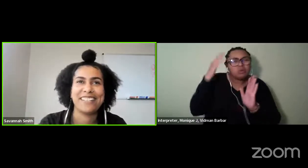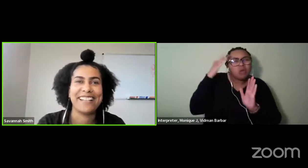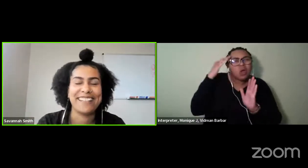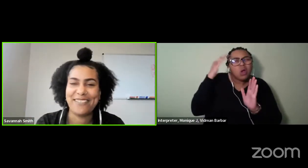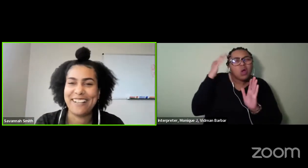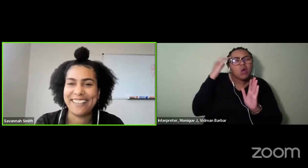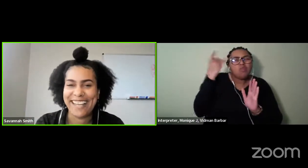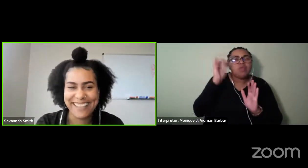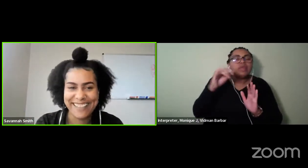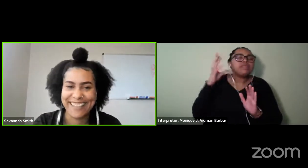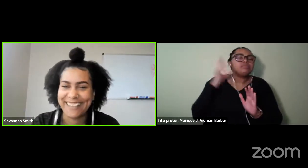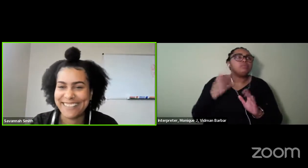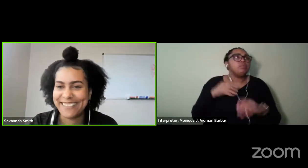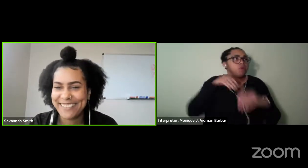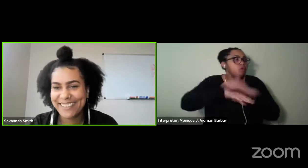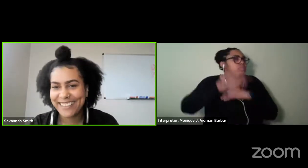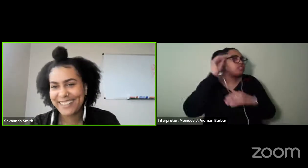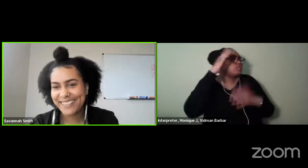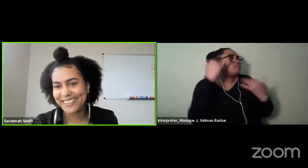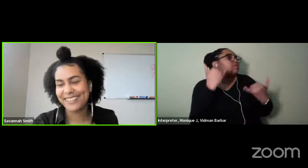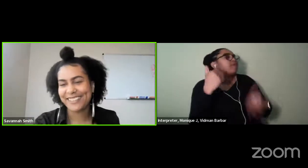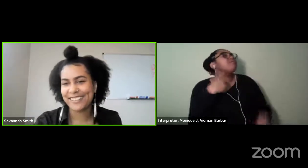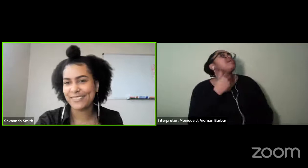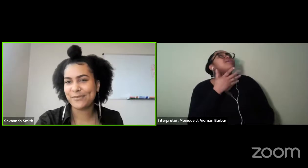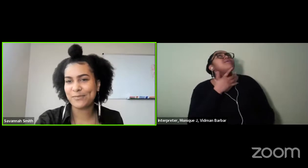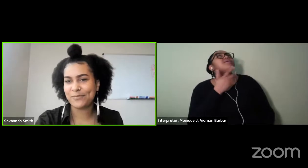in the shower today thinking about that. Thank you.